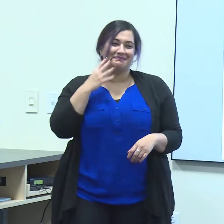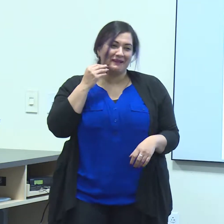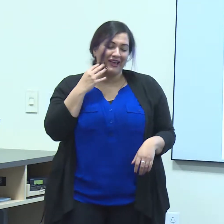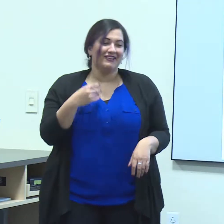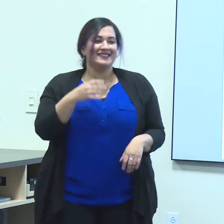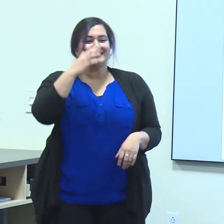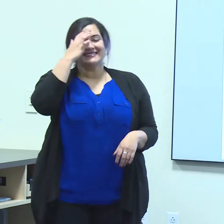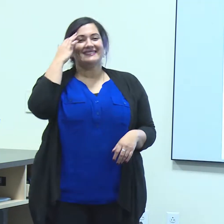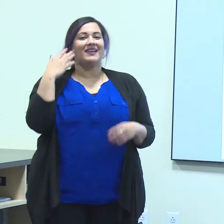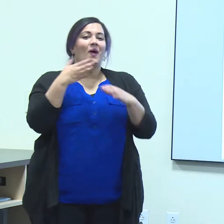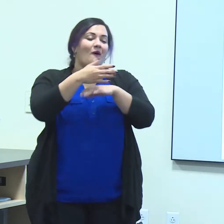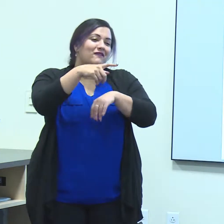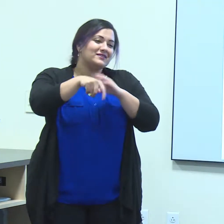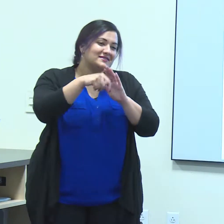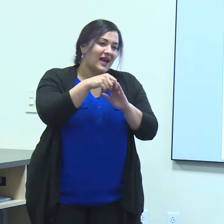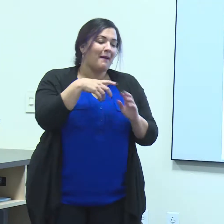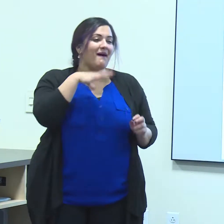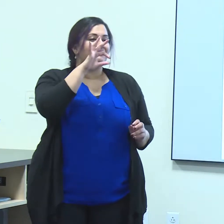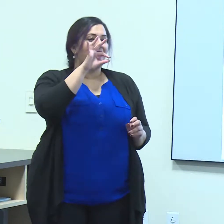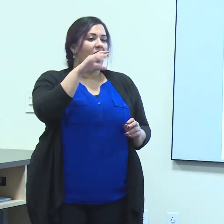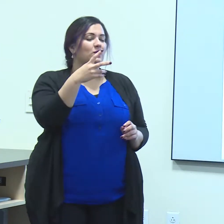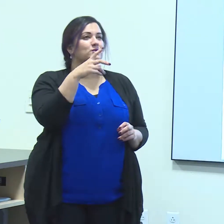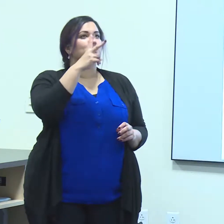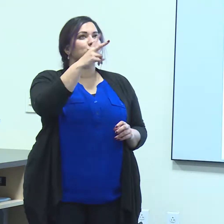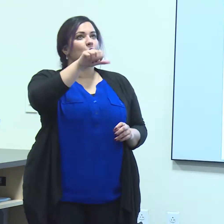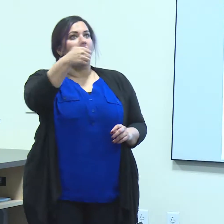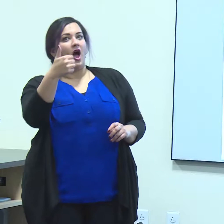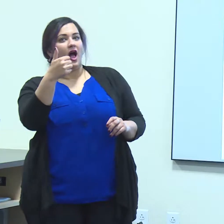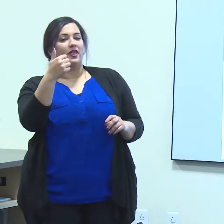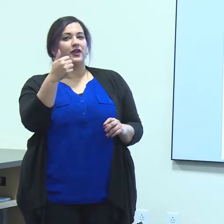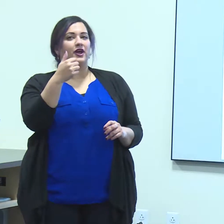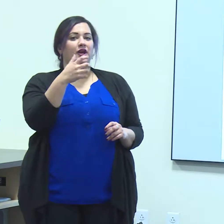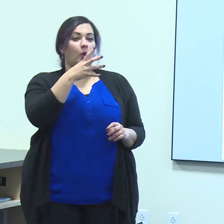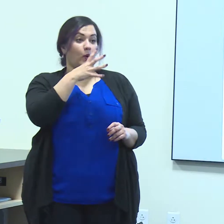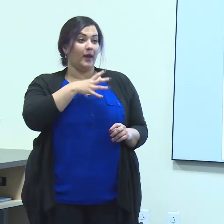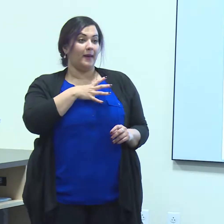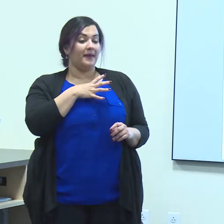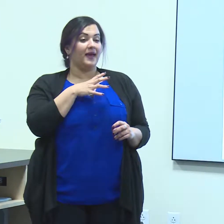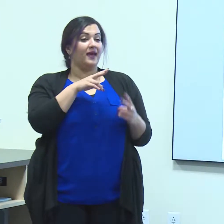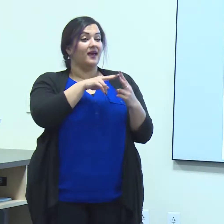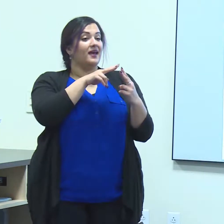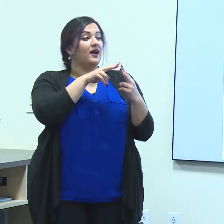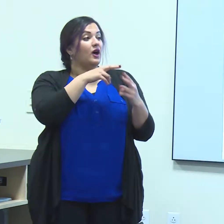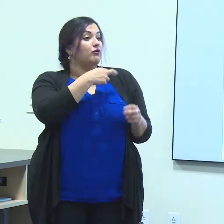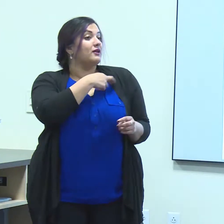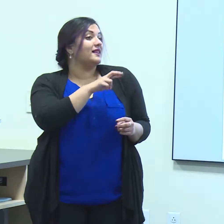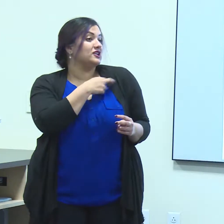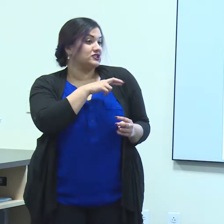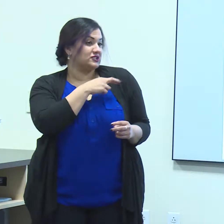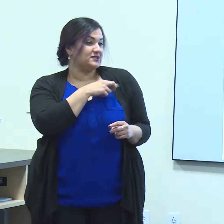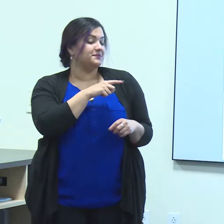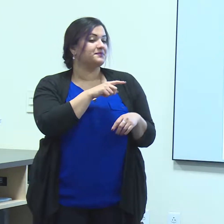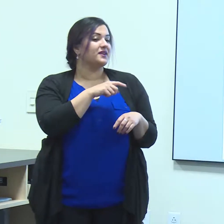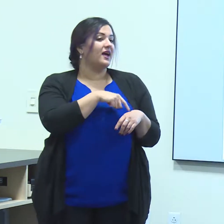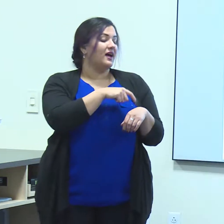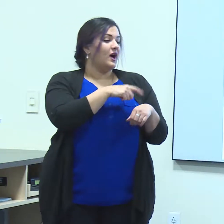say. And really, it was a fascinating experience. But over time, I found 2 other women who